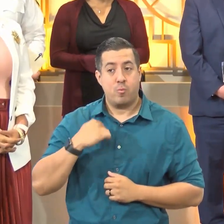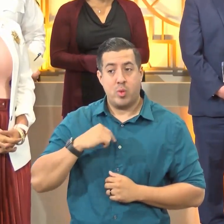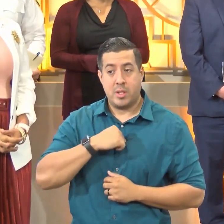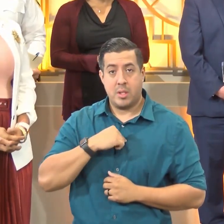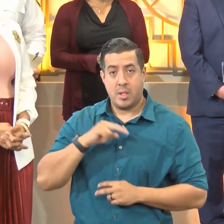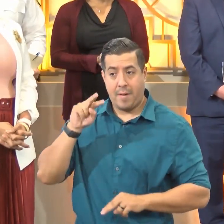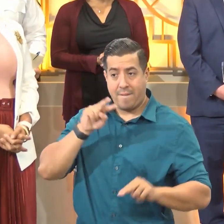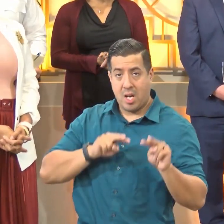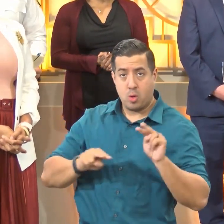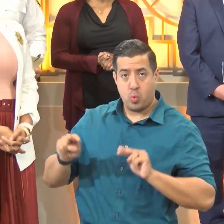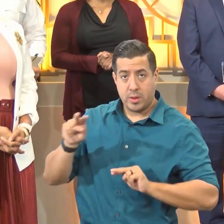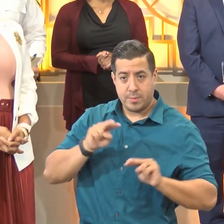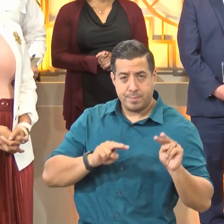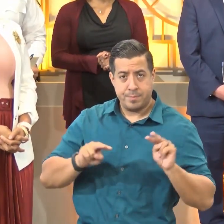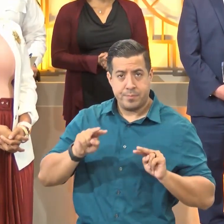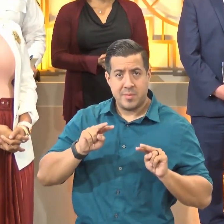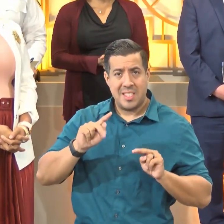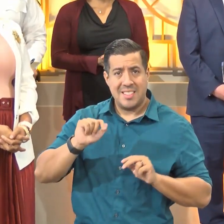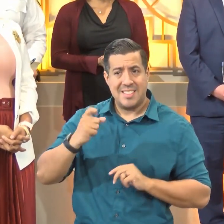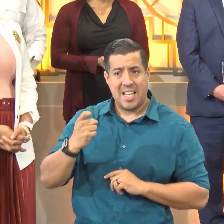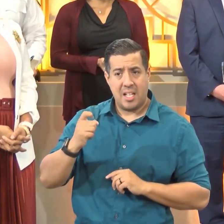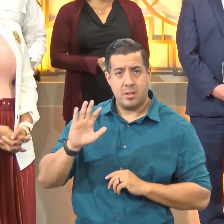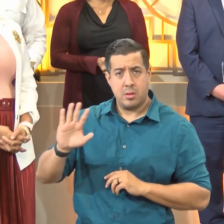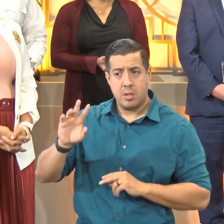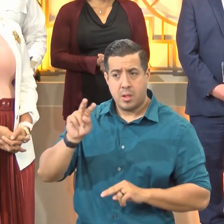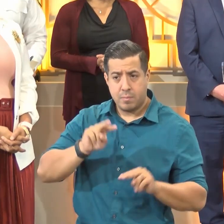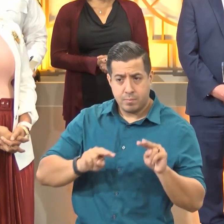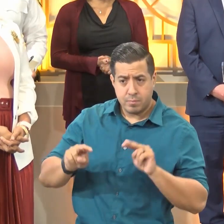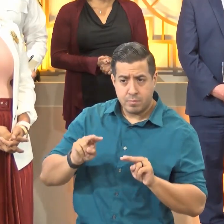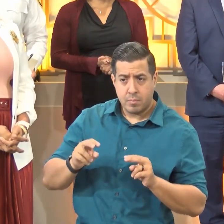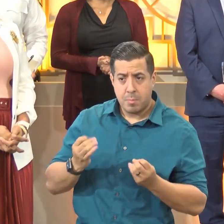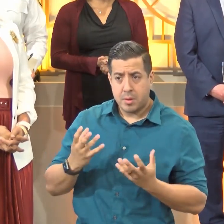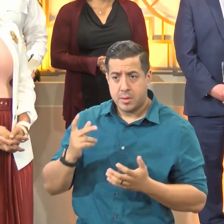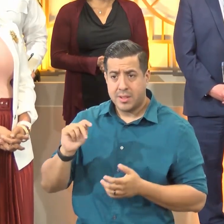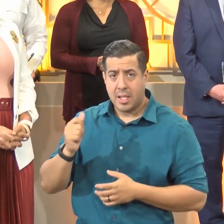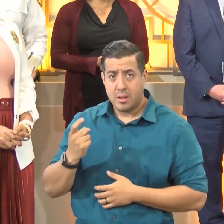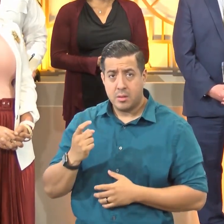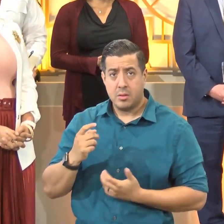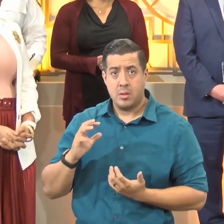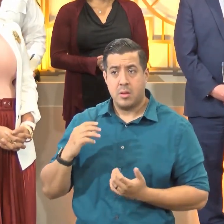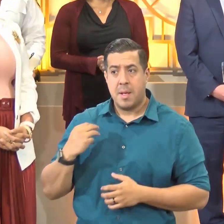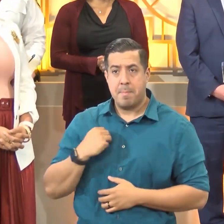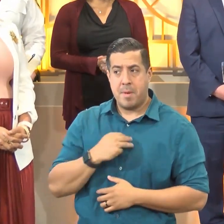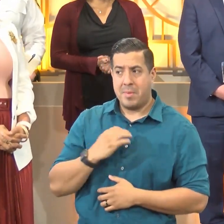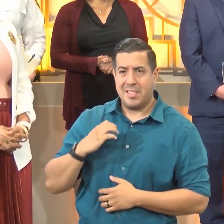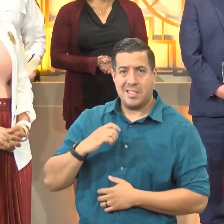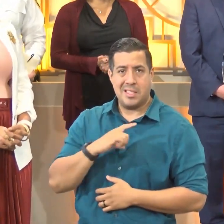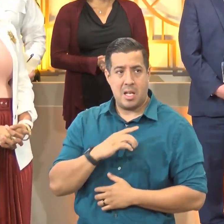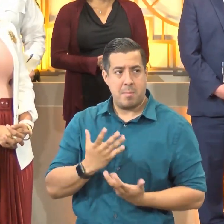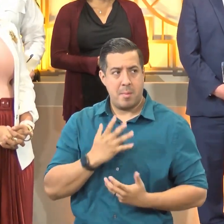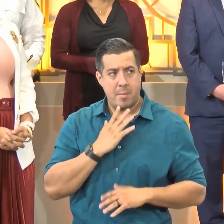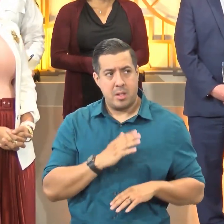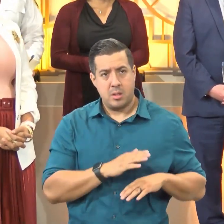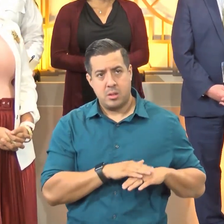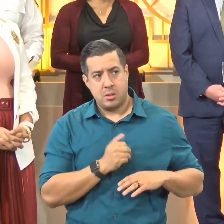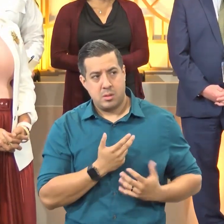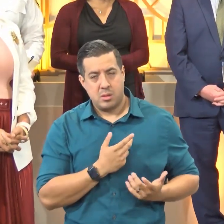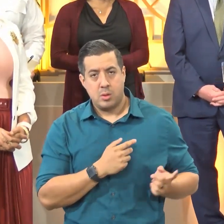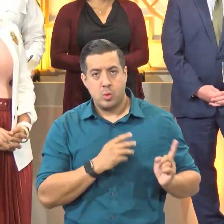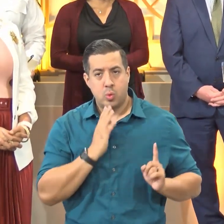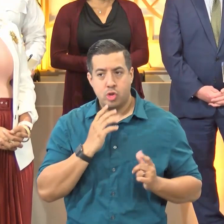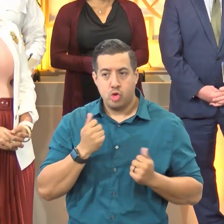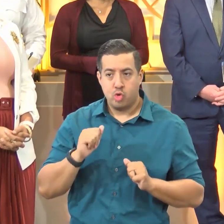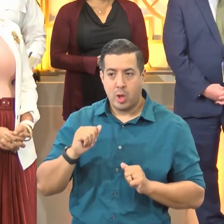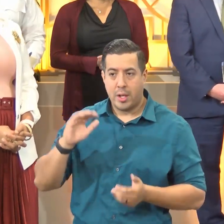evaluate the taxable valuation, members of City Council may be called on to lower the tax